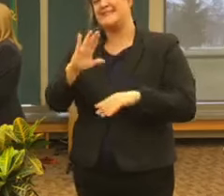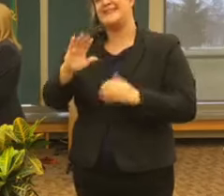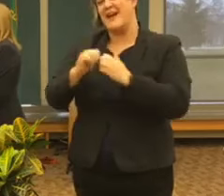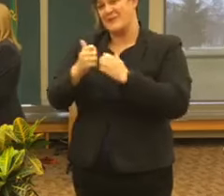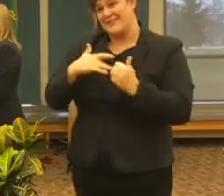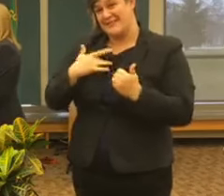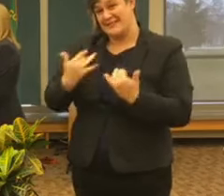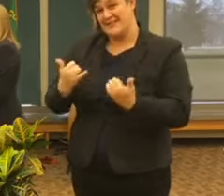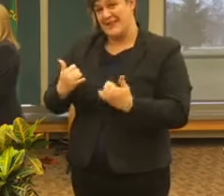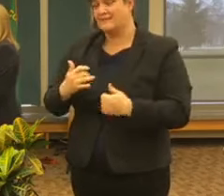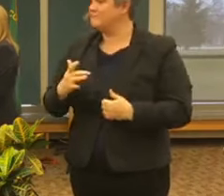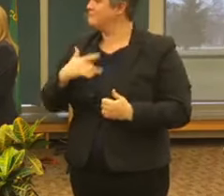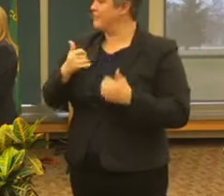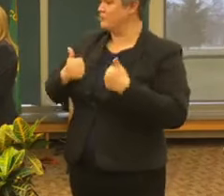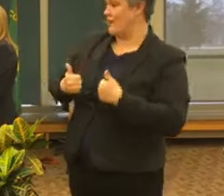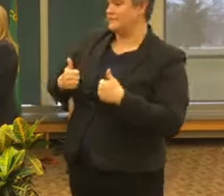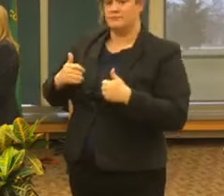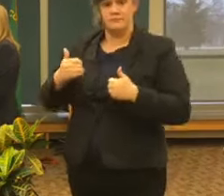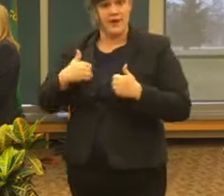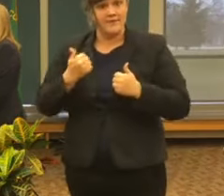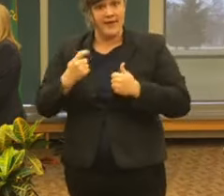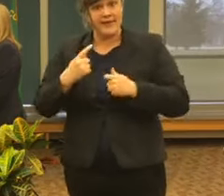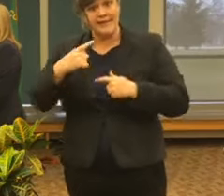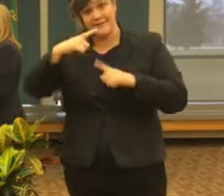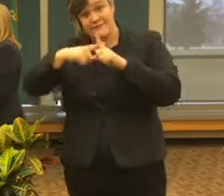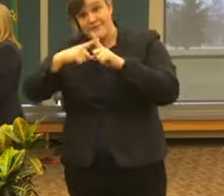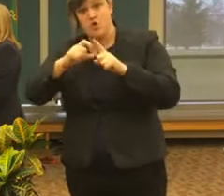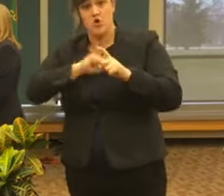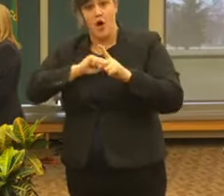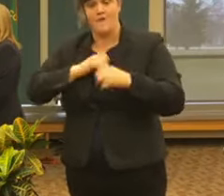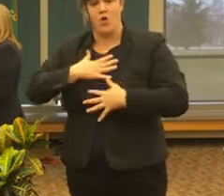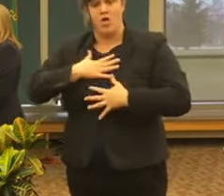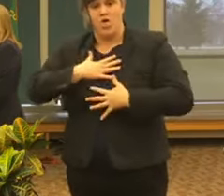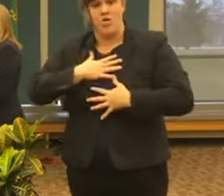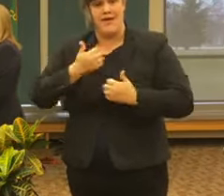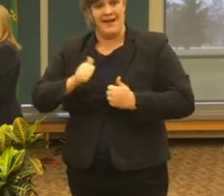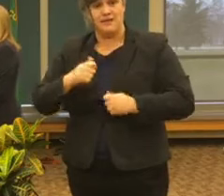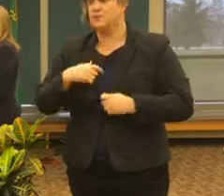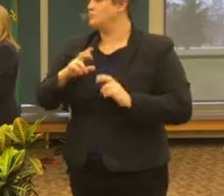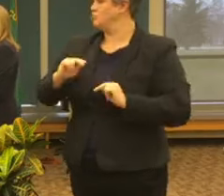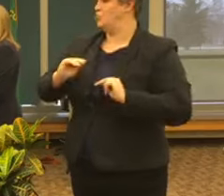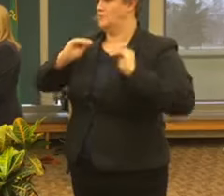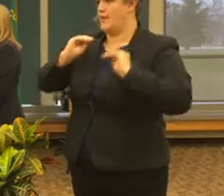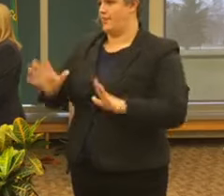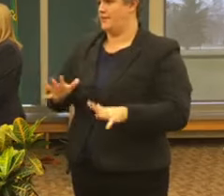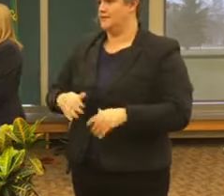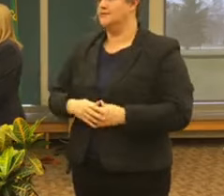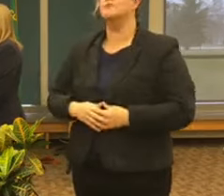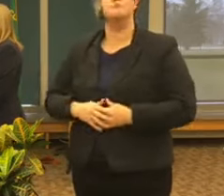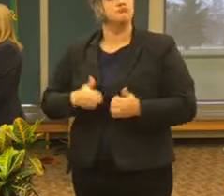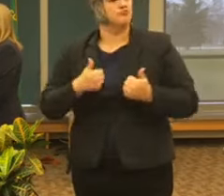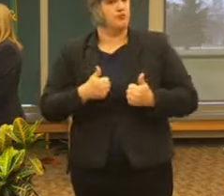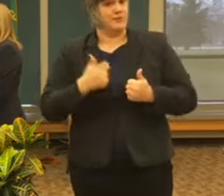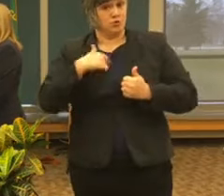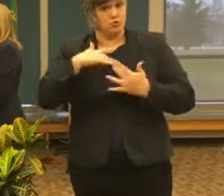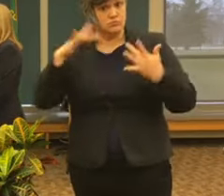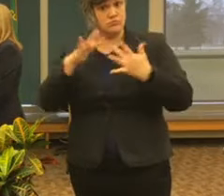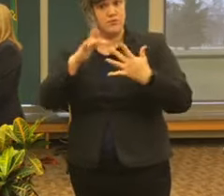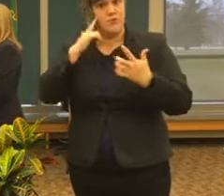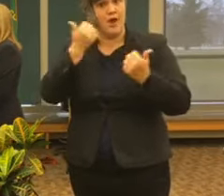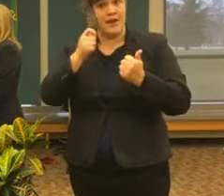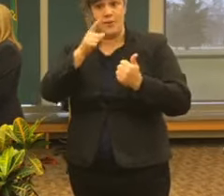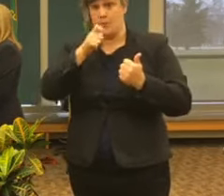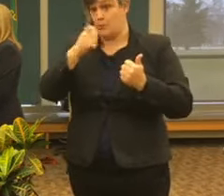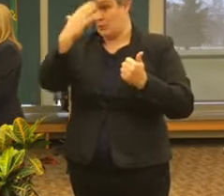are you feeling today? Really great. Do you have any fever, cough, or shortness of breath? No, I have not. Wonderful. Have you come in contact with any